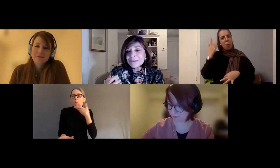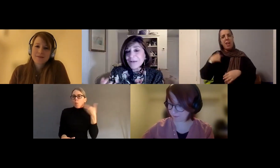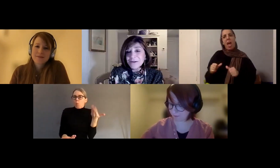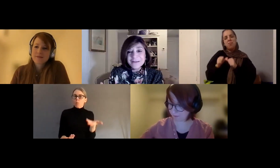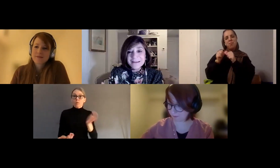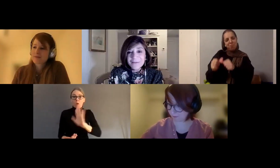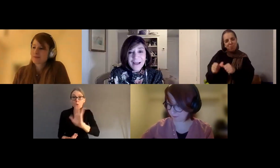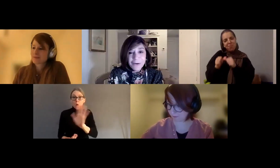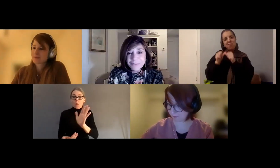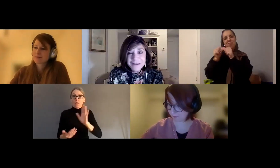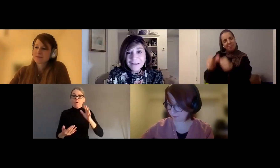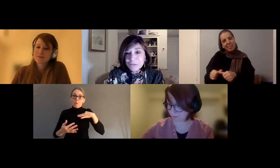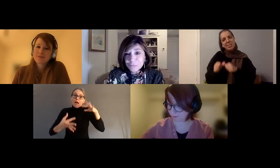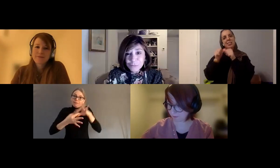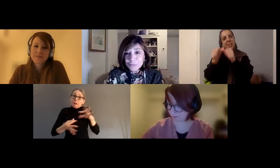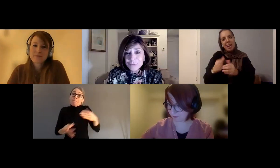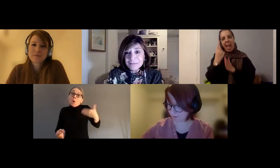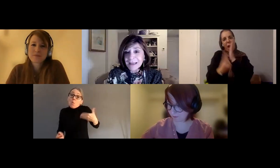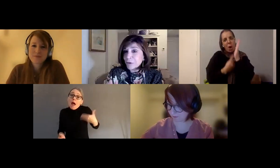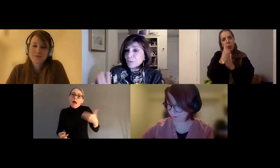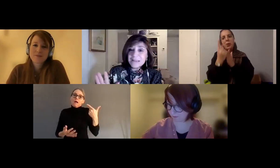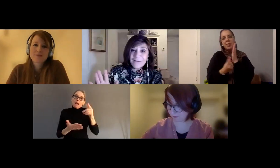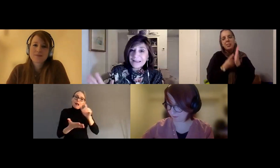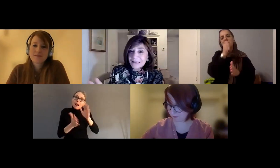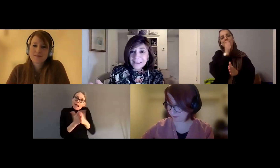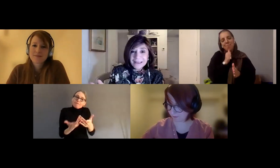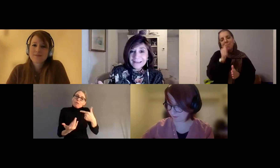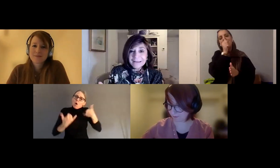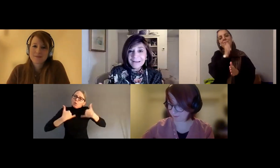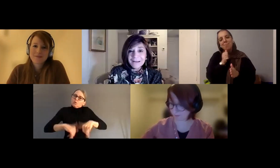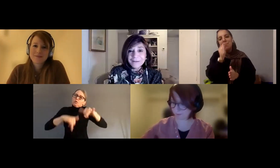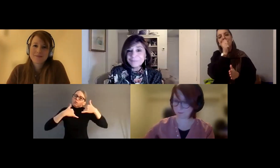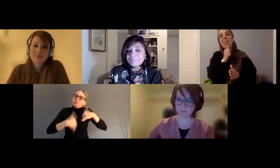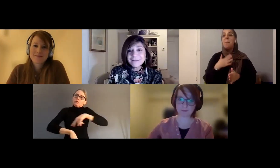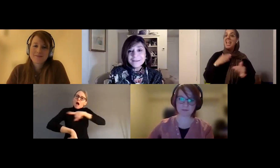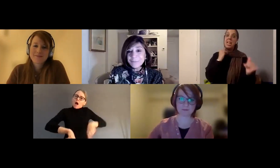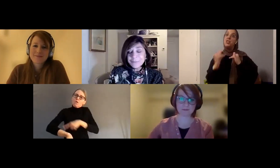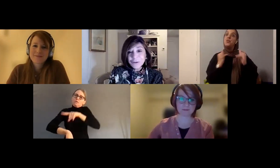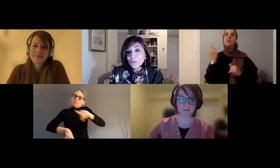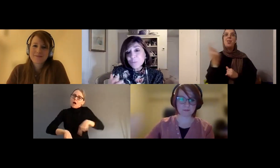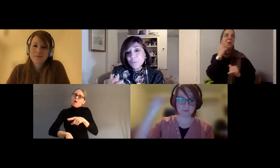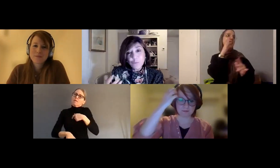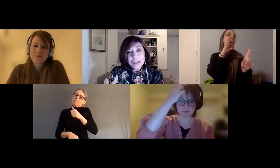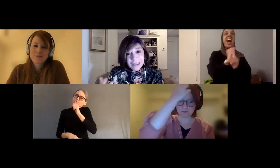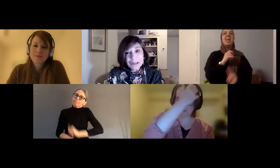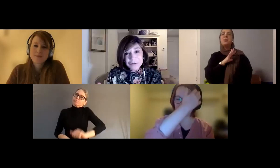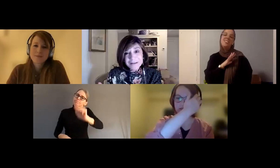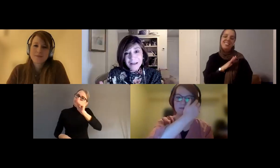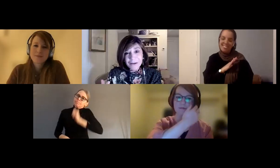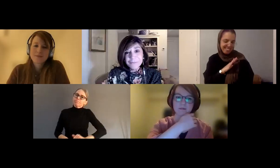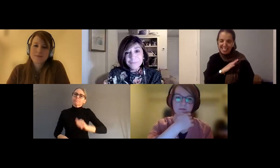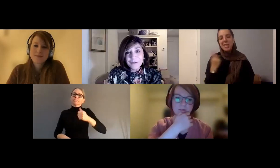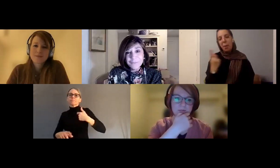thousands and thousands of hours of interviews, not always fascinating, for 40